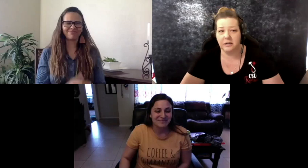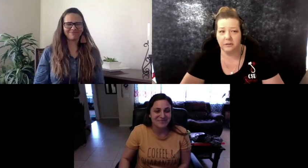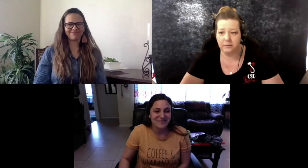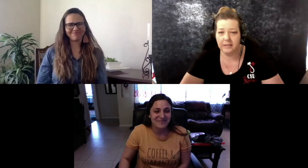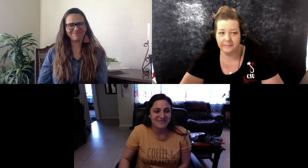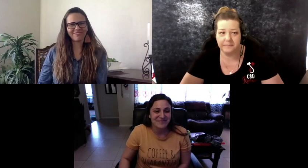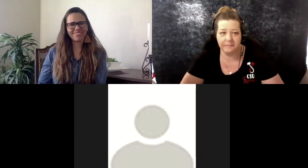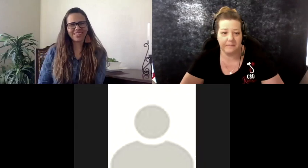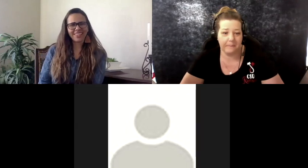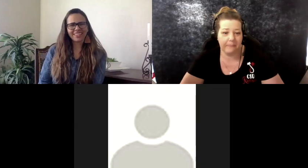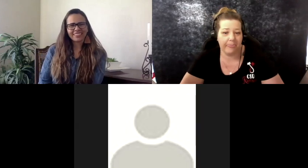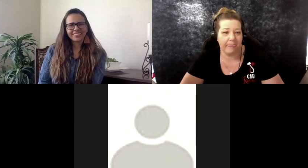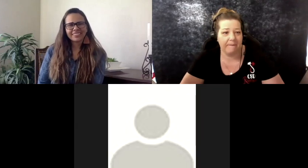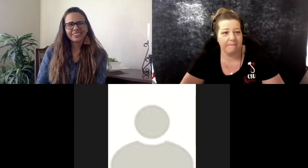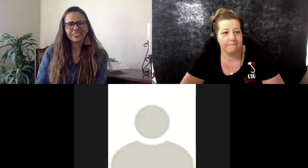to the younger 3.